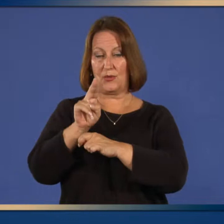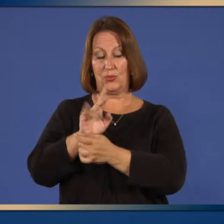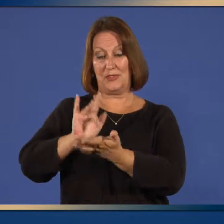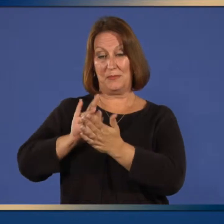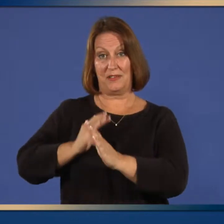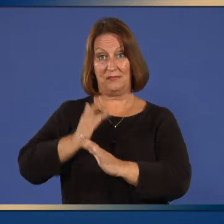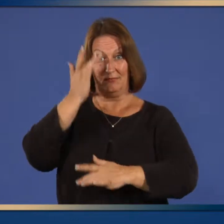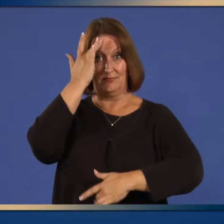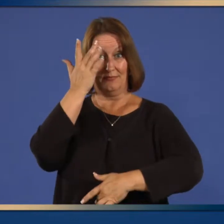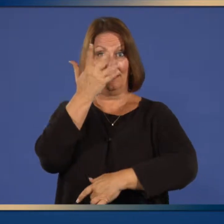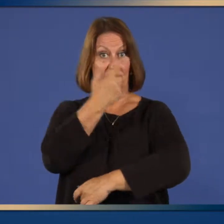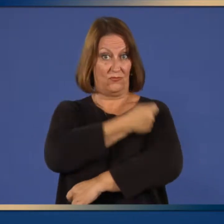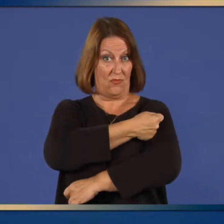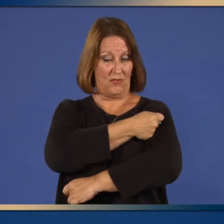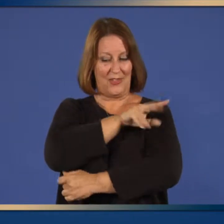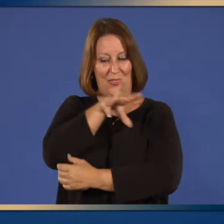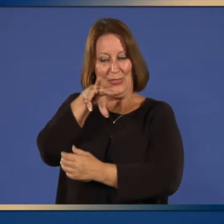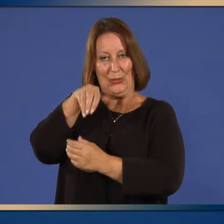MMRV,